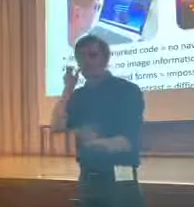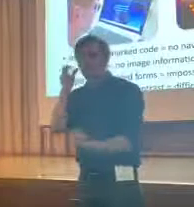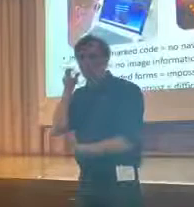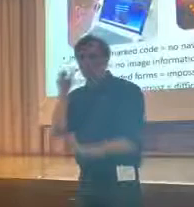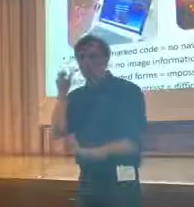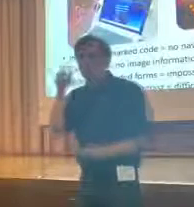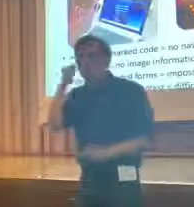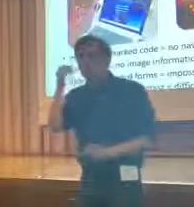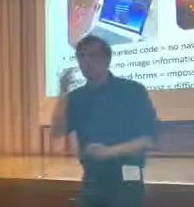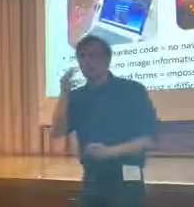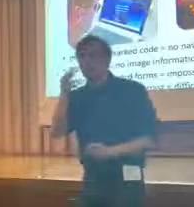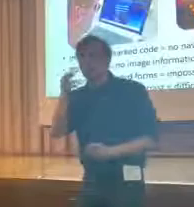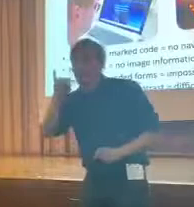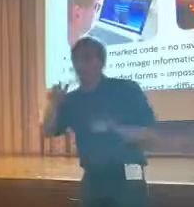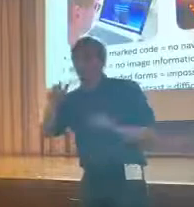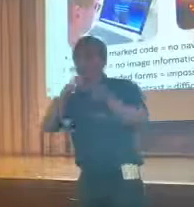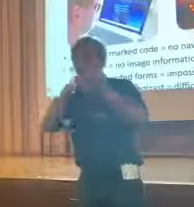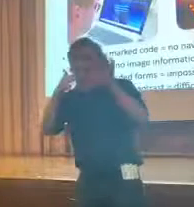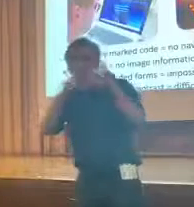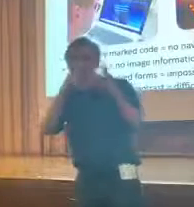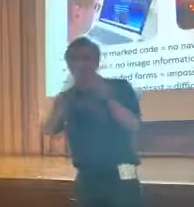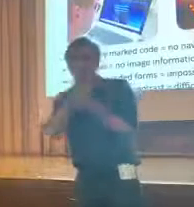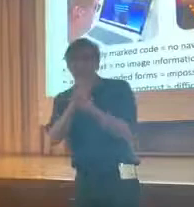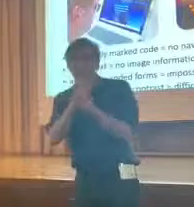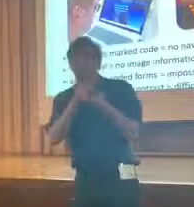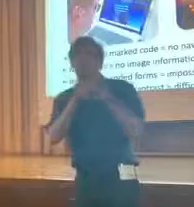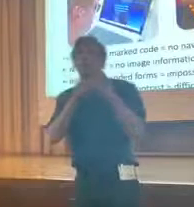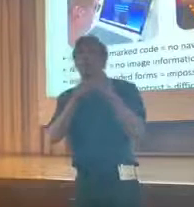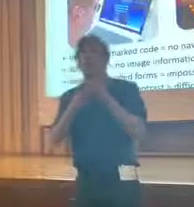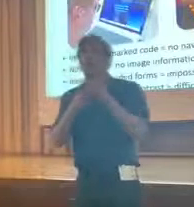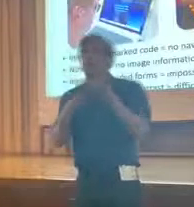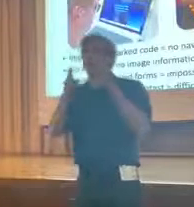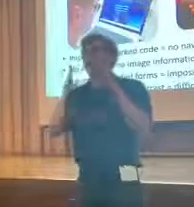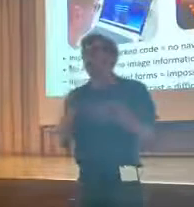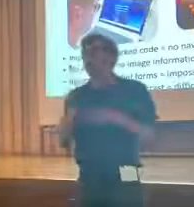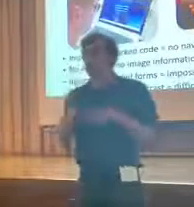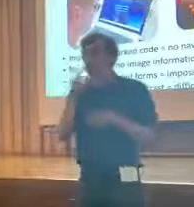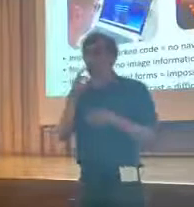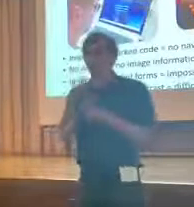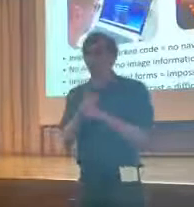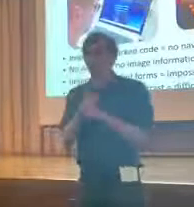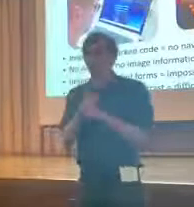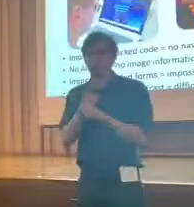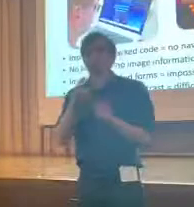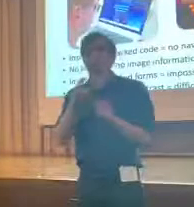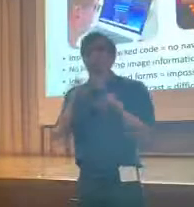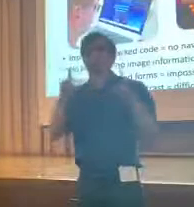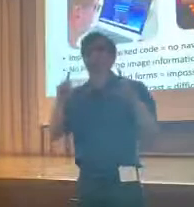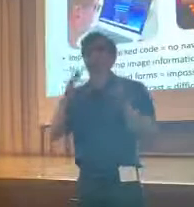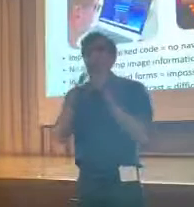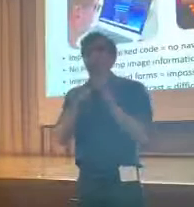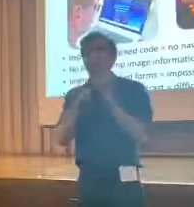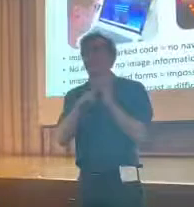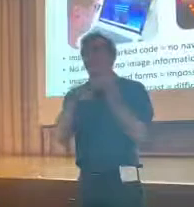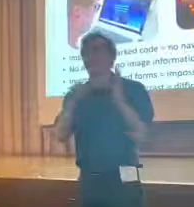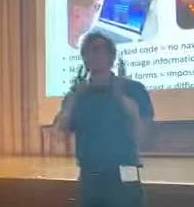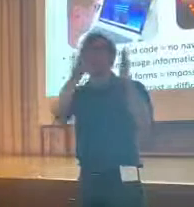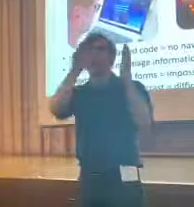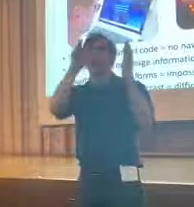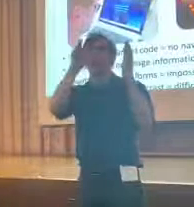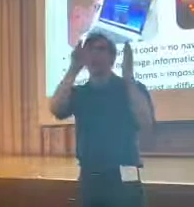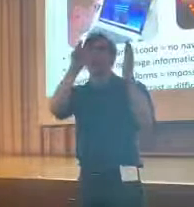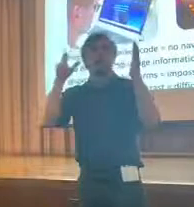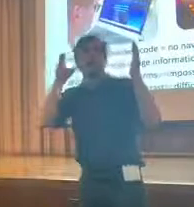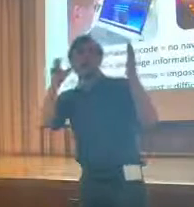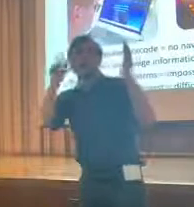can command it to read the headings out. But if the headings aren't marked properly, it will simply say to them, there are no headings on this page. And they